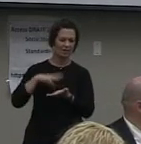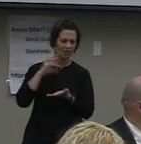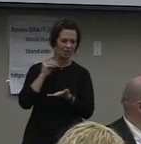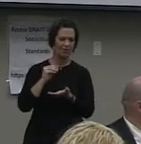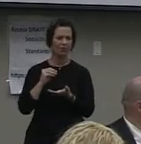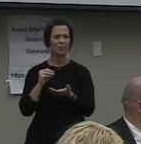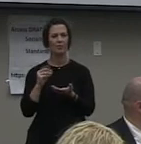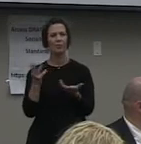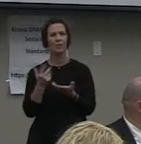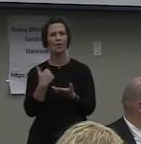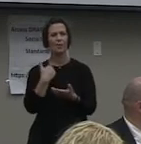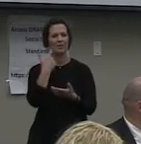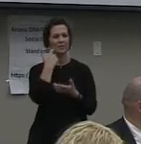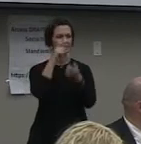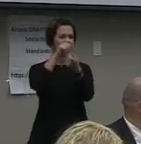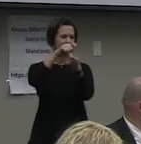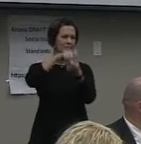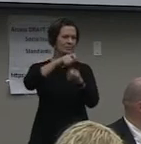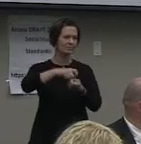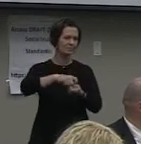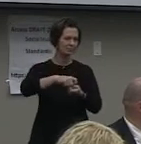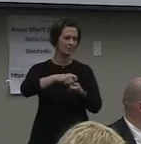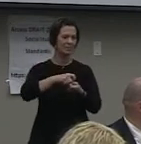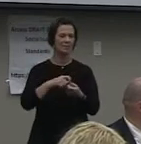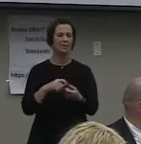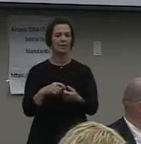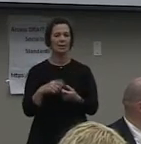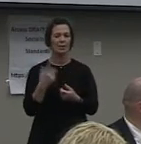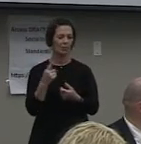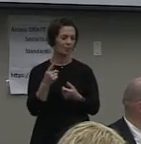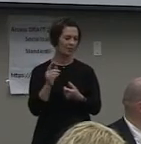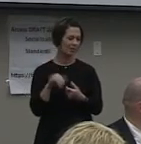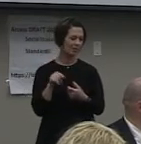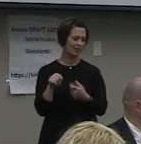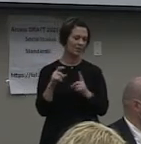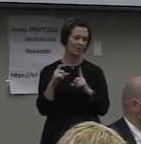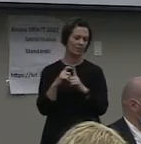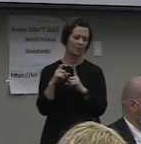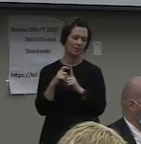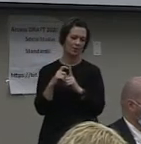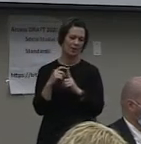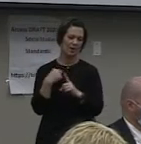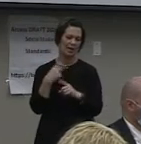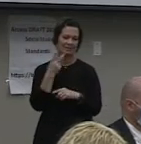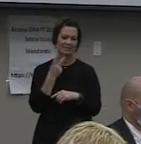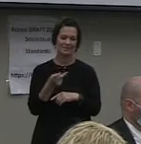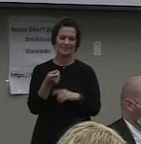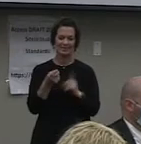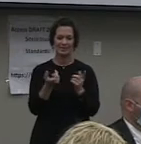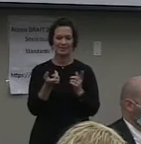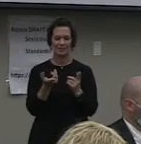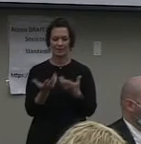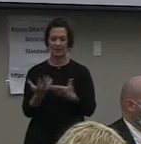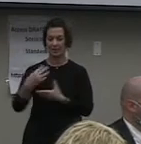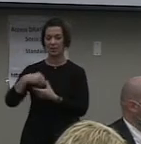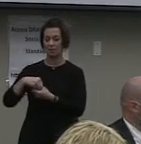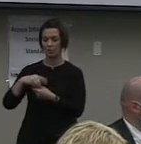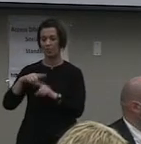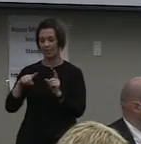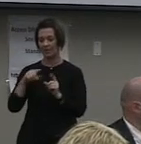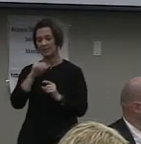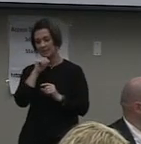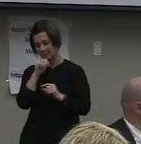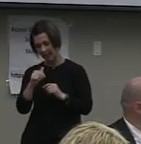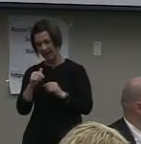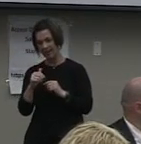referencing, specific issues here when the wording I see quite a bit, including but not limited